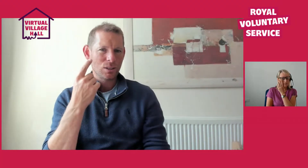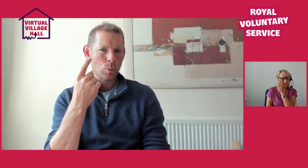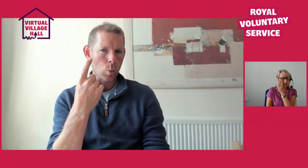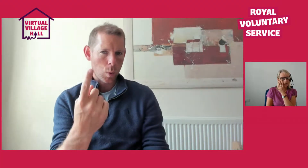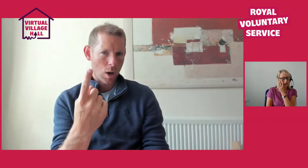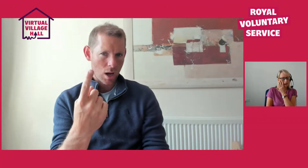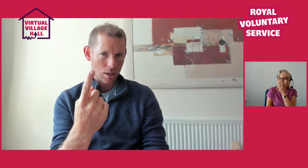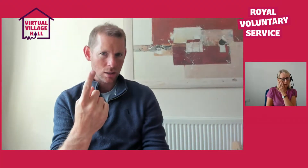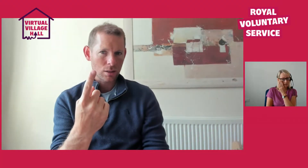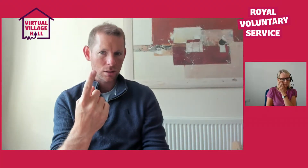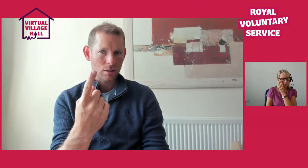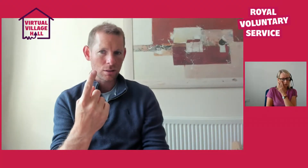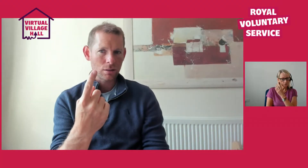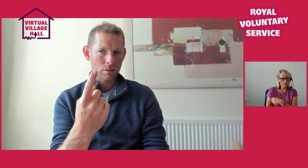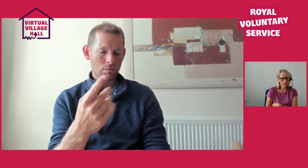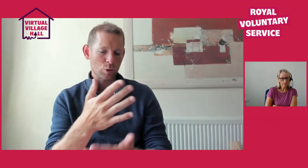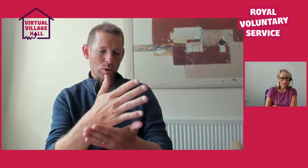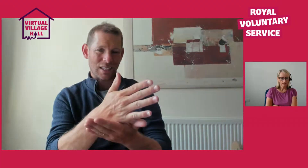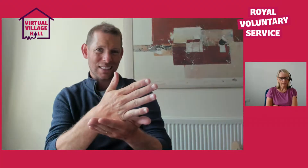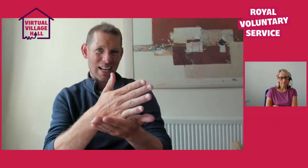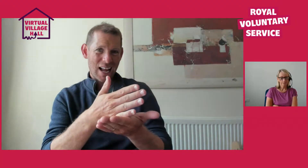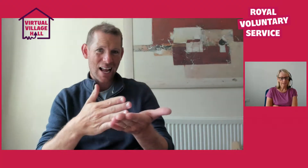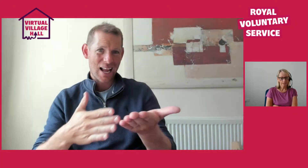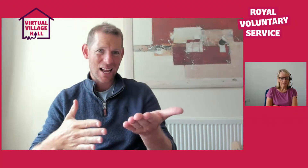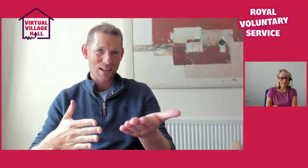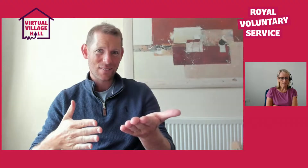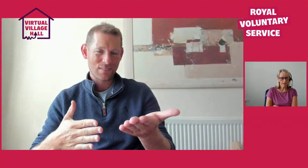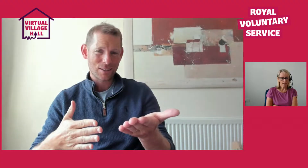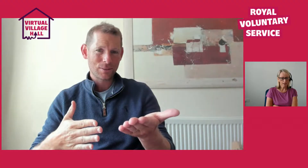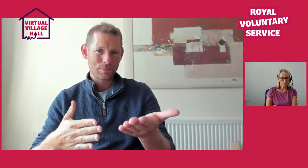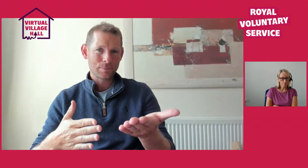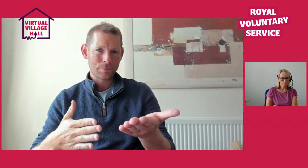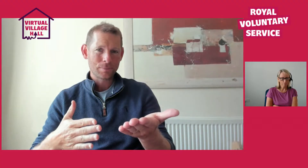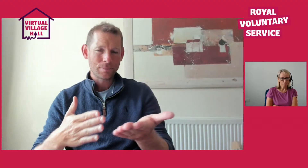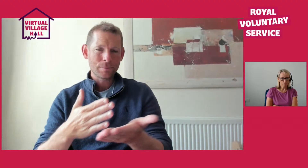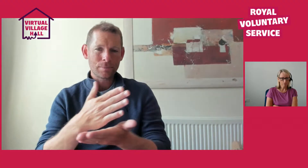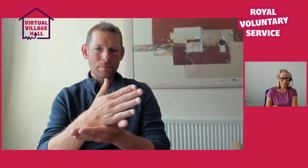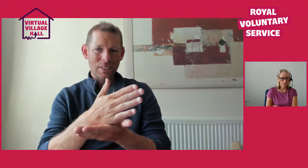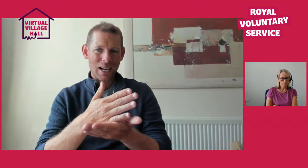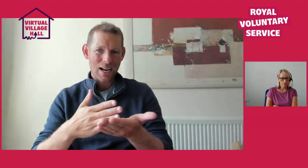if you want to say 1:30, it sounds like this: half,